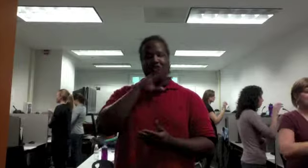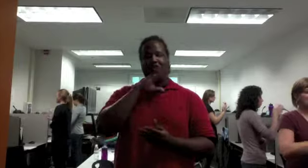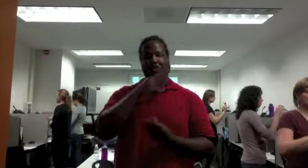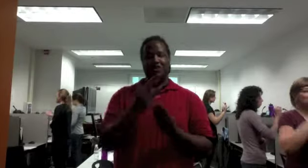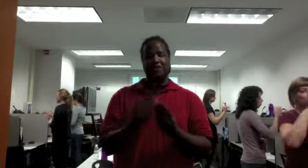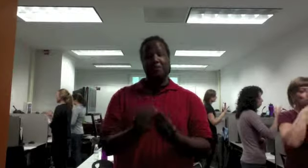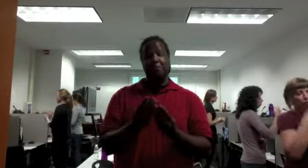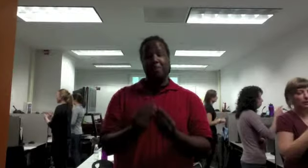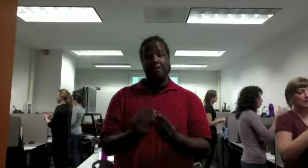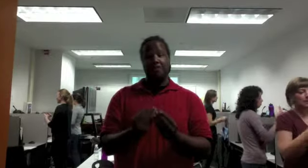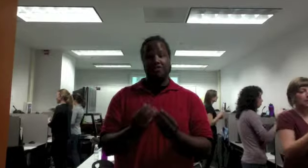Nice dirty sponge here.